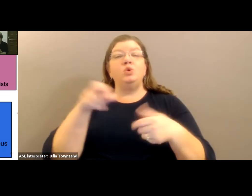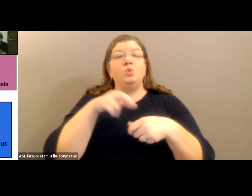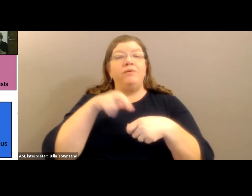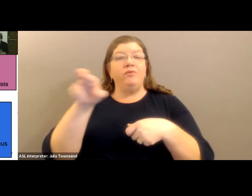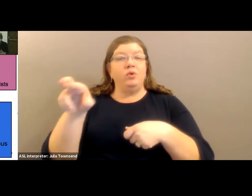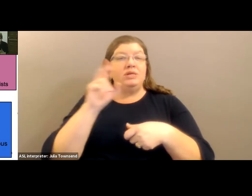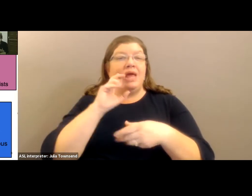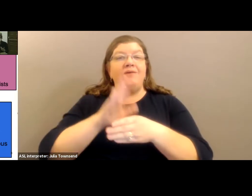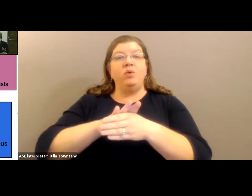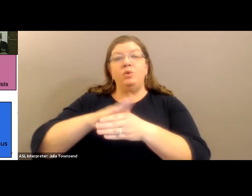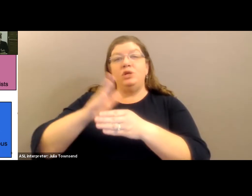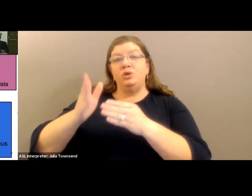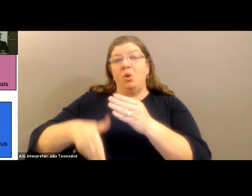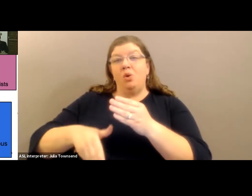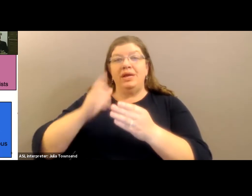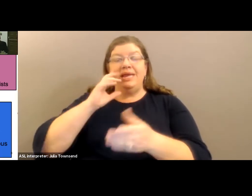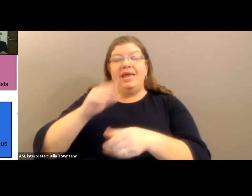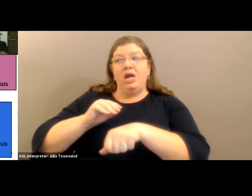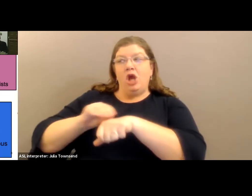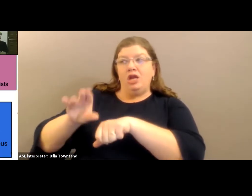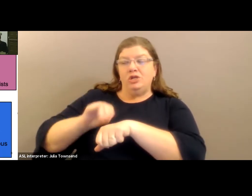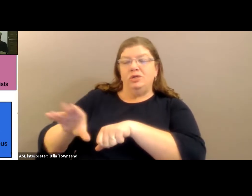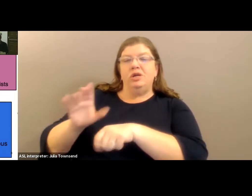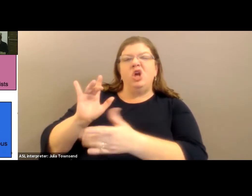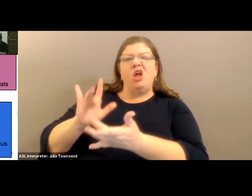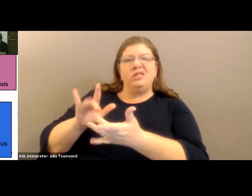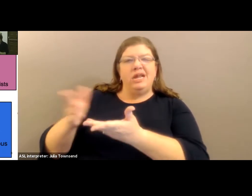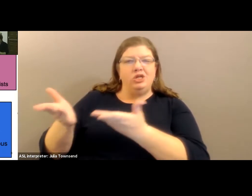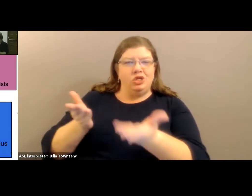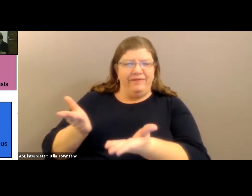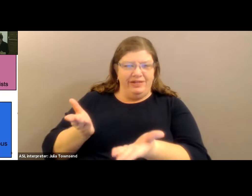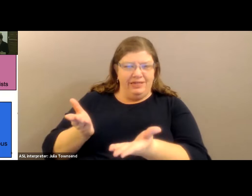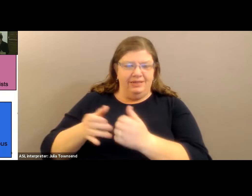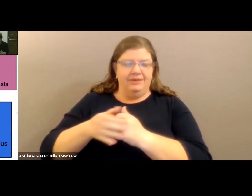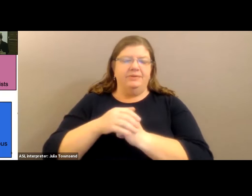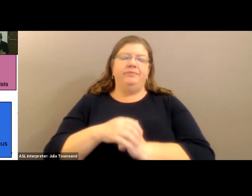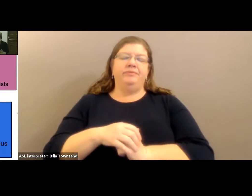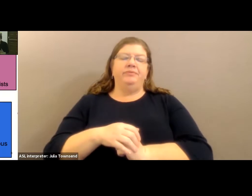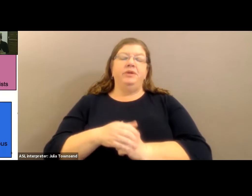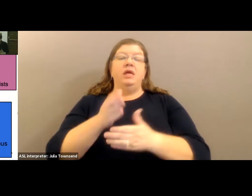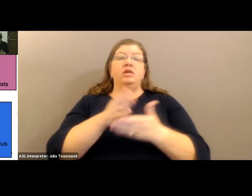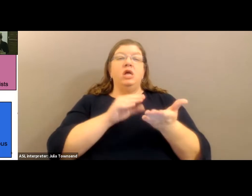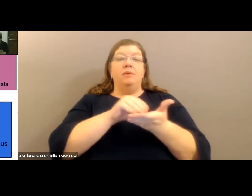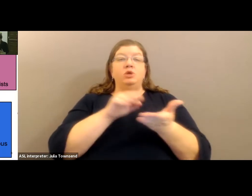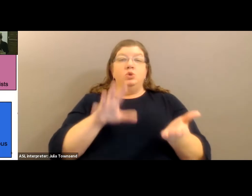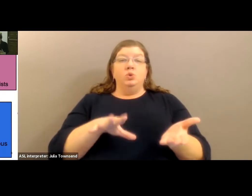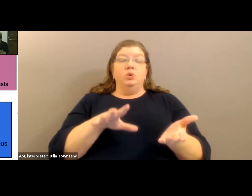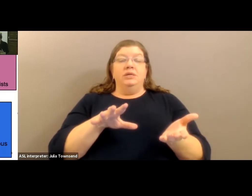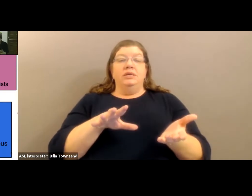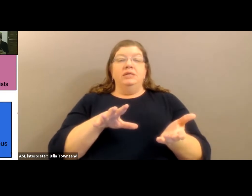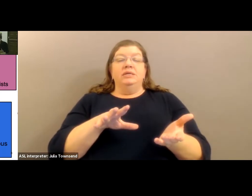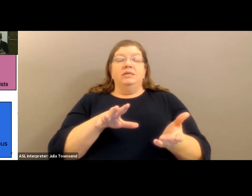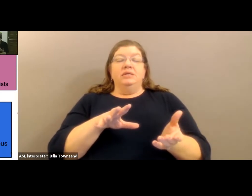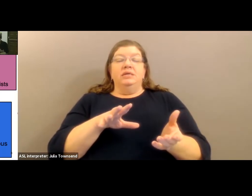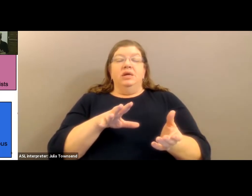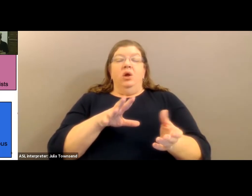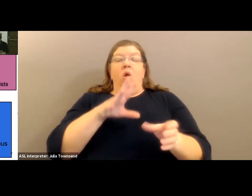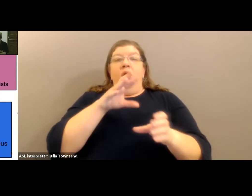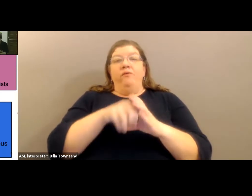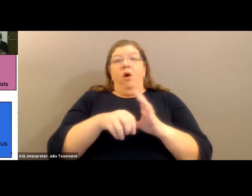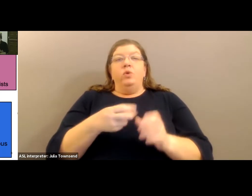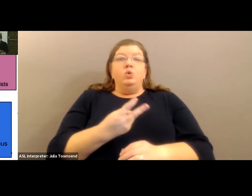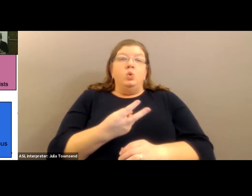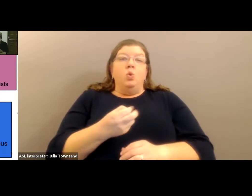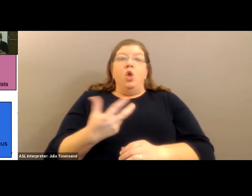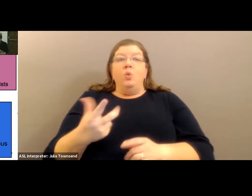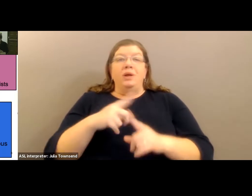have resulted in the consultation services. Some students are involved in 2 or 3